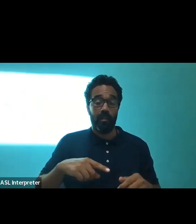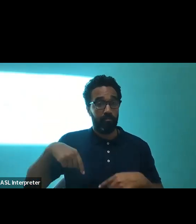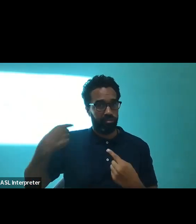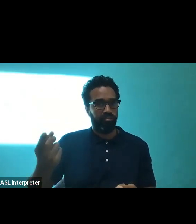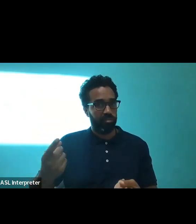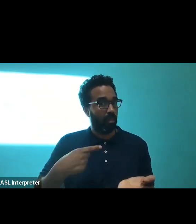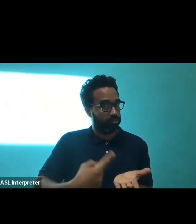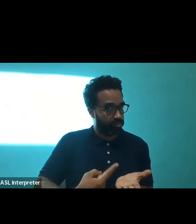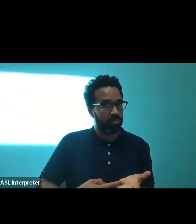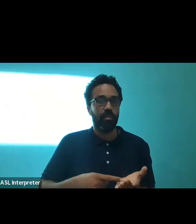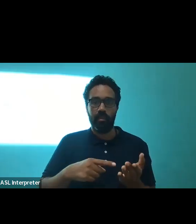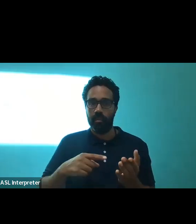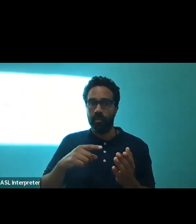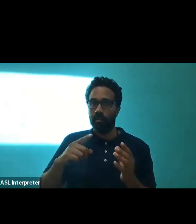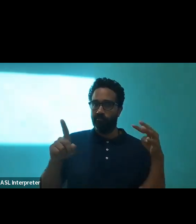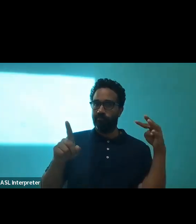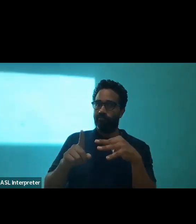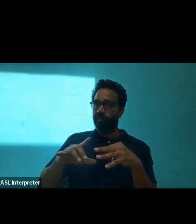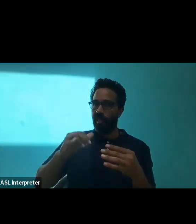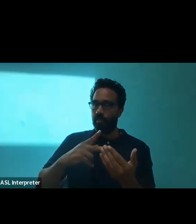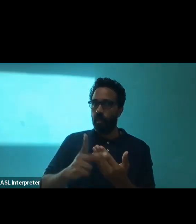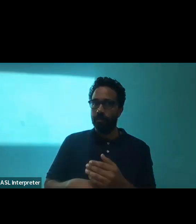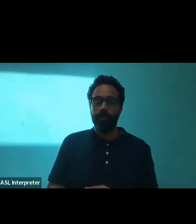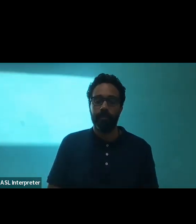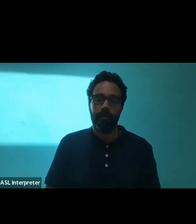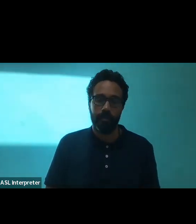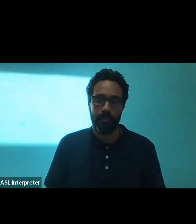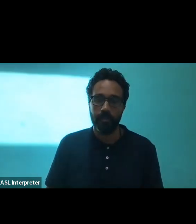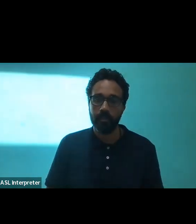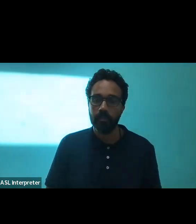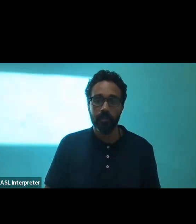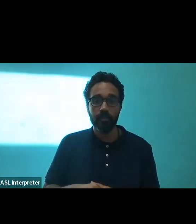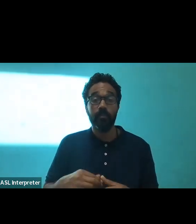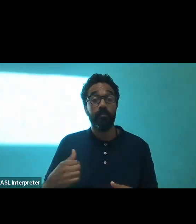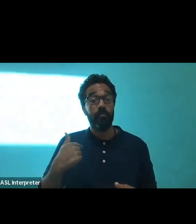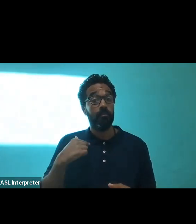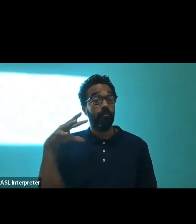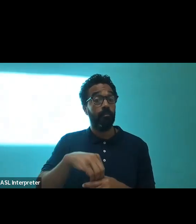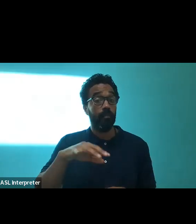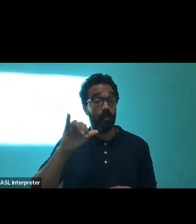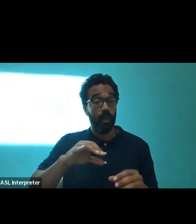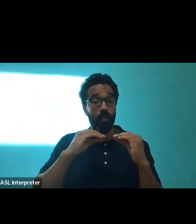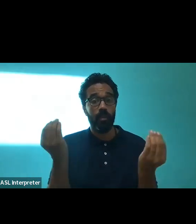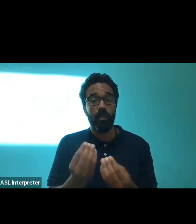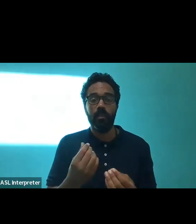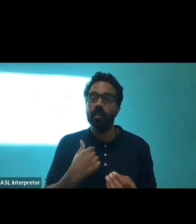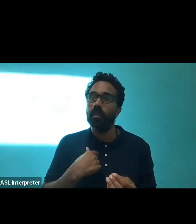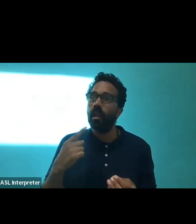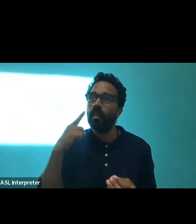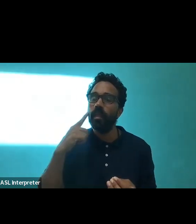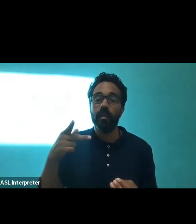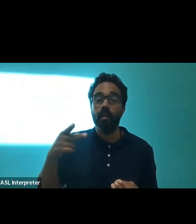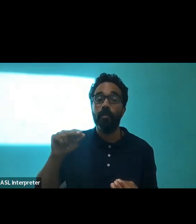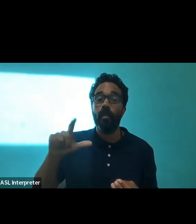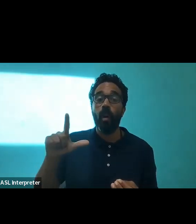So, but through that involvement of that organization, and I think Paula might talk about